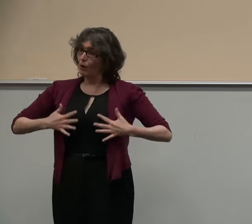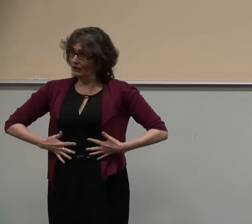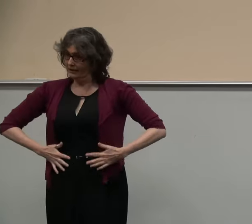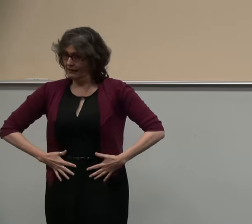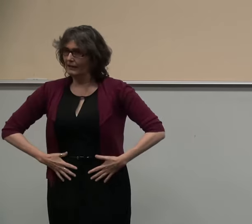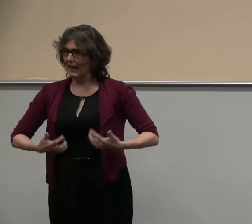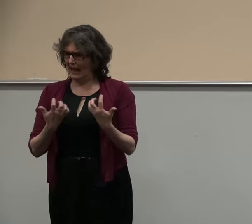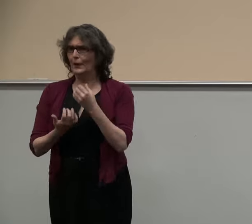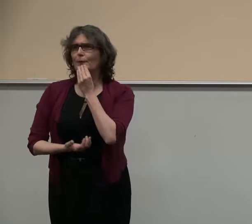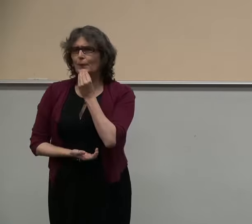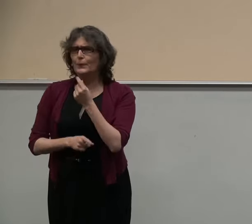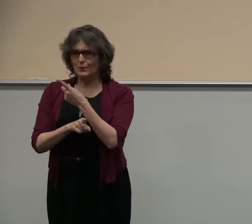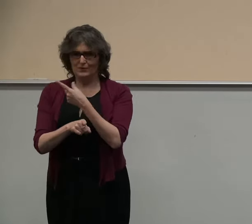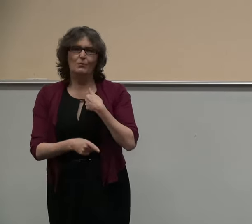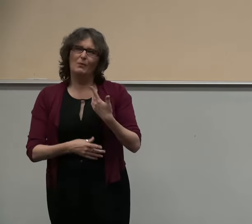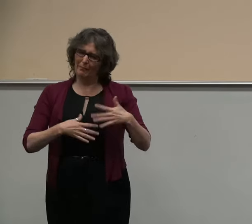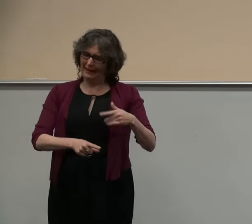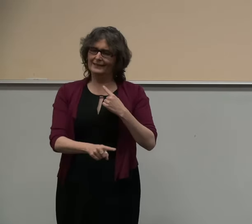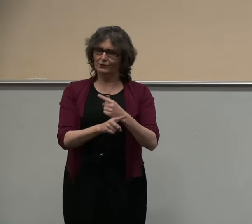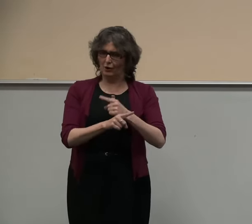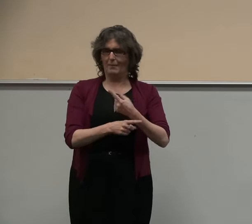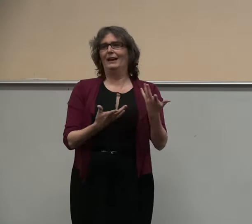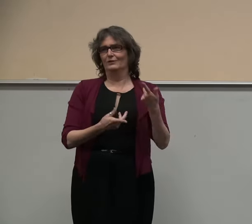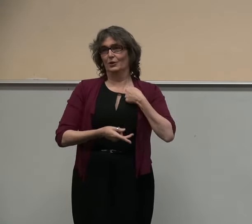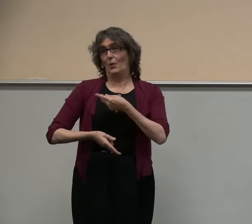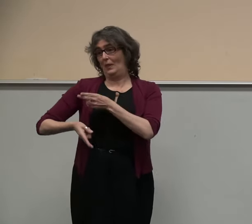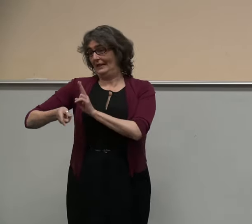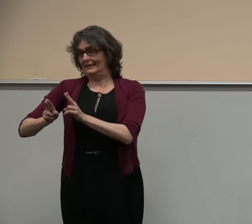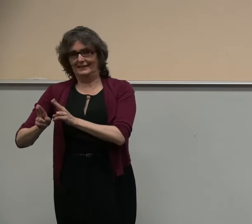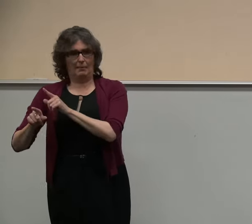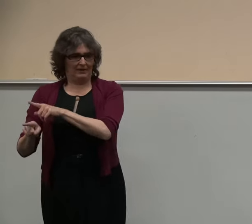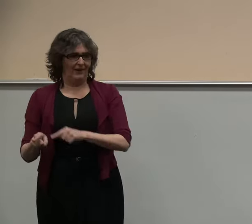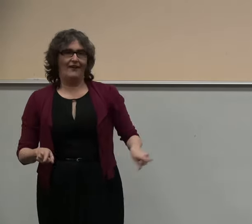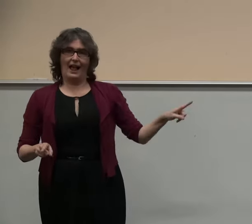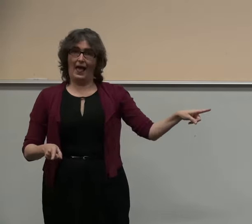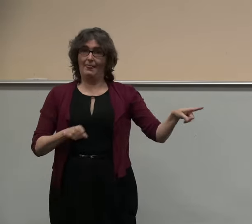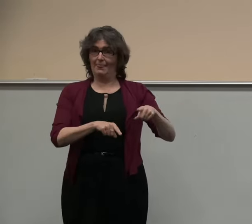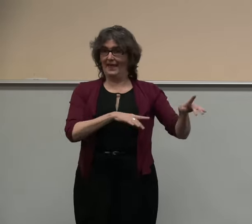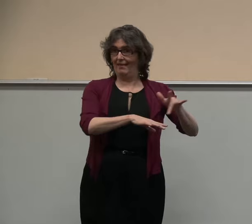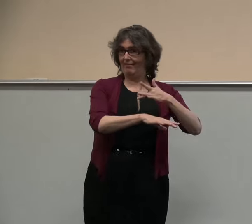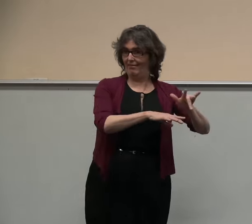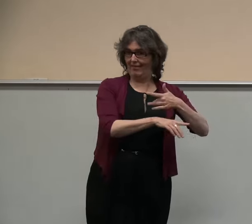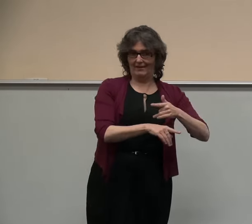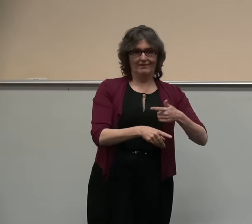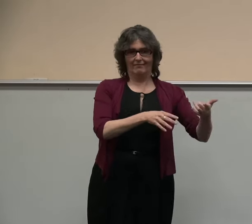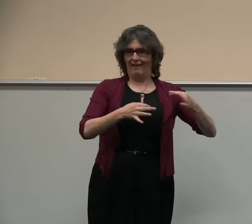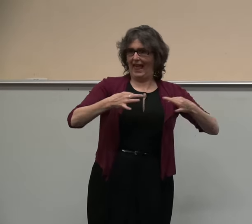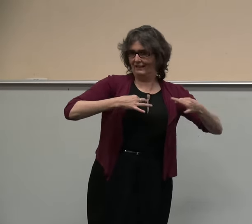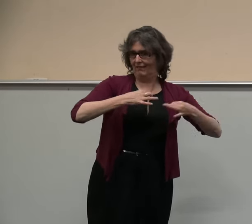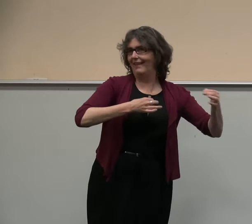We already talked about what happens if you don't match the interpreter to the actor. You could have Einstein looking like a bodybuilder or Michael in a dress.